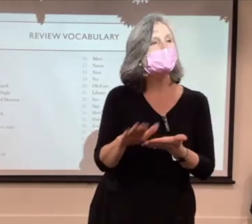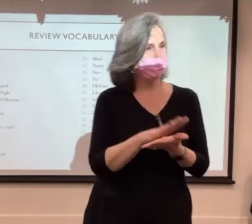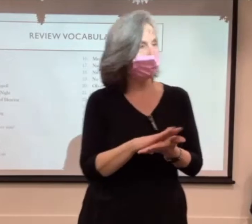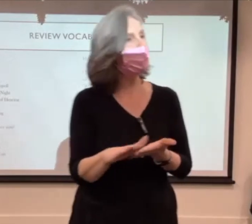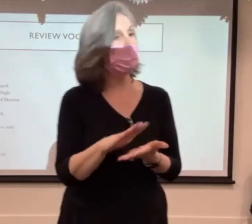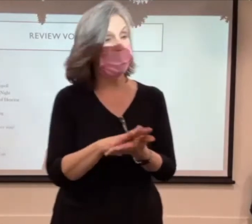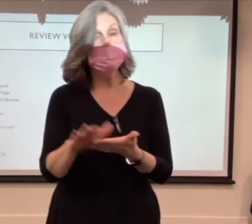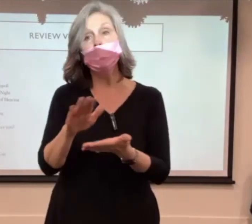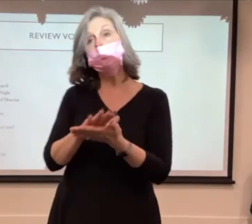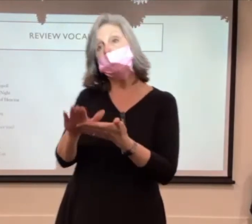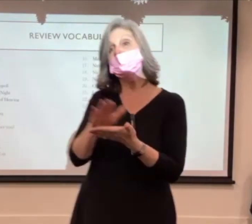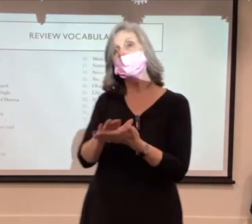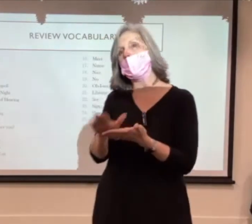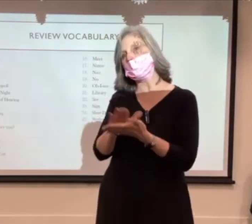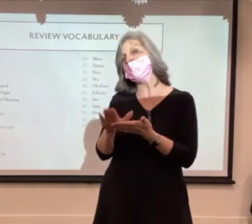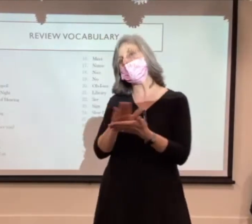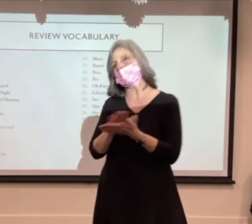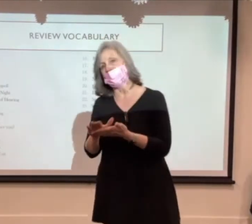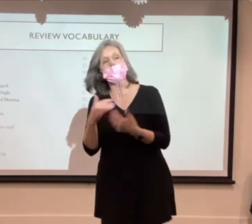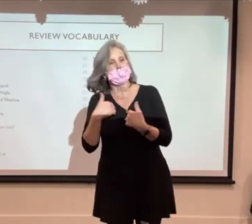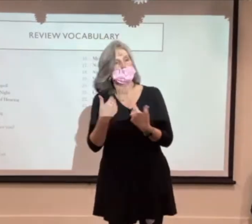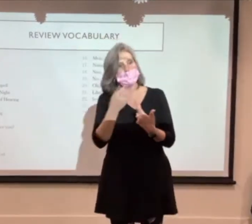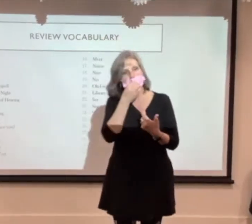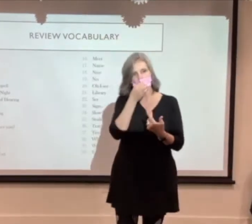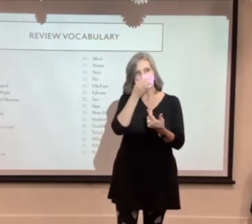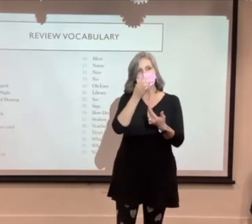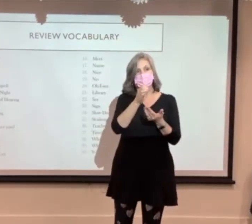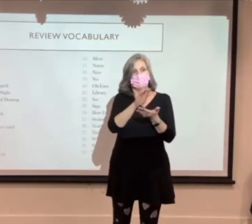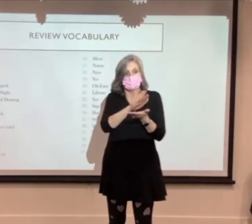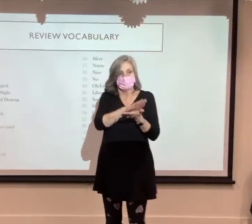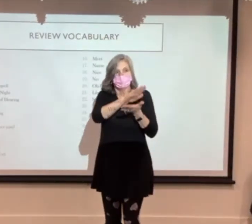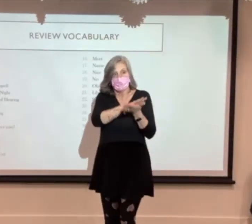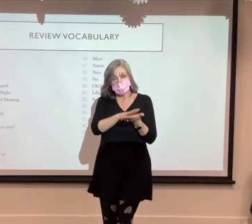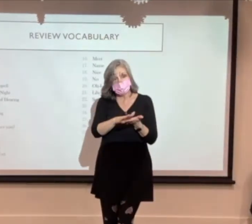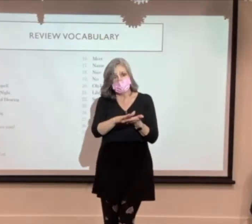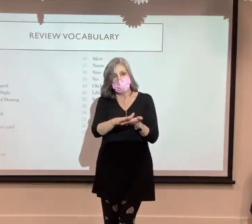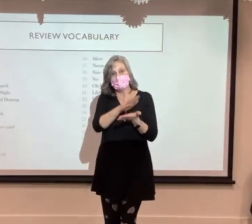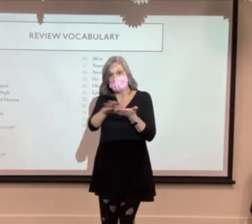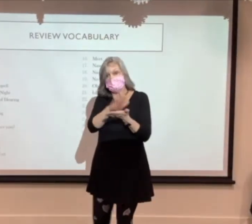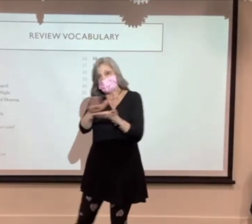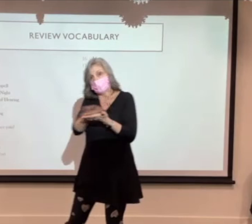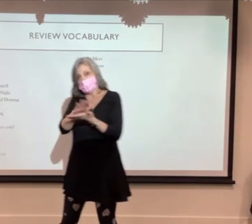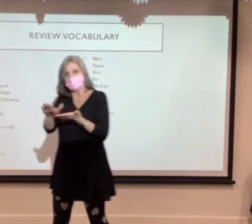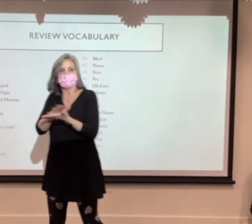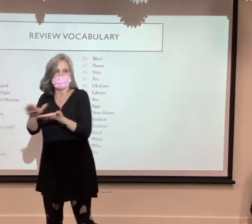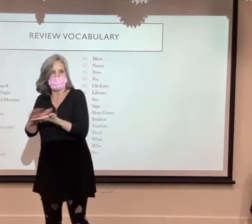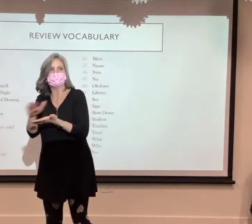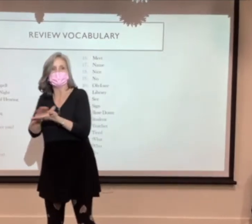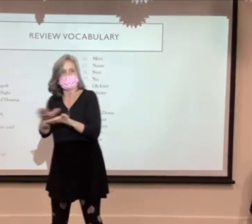Washing something away. And you can see why it means that, in my opinion, right? If something is nice and then you keep doing it and you're like wiping it down,